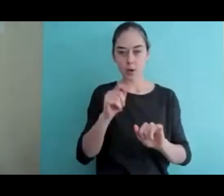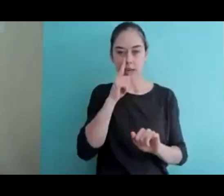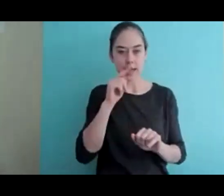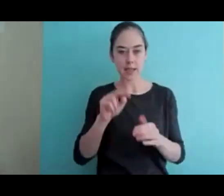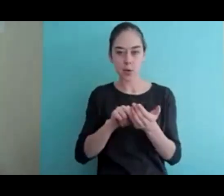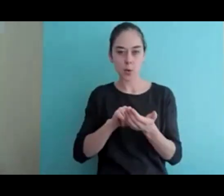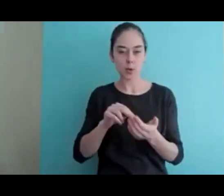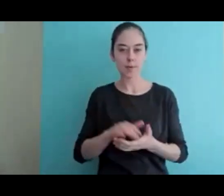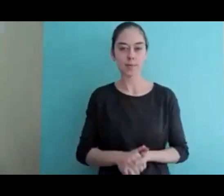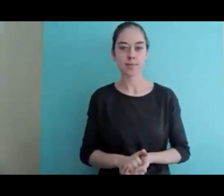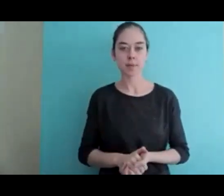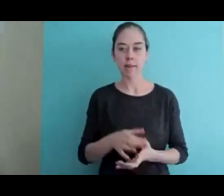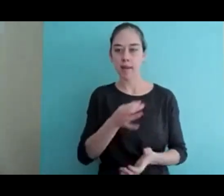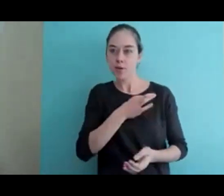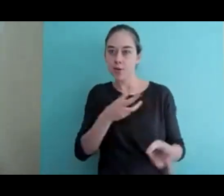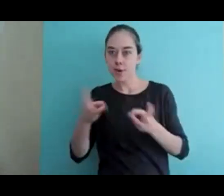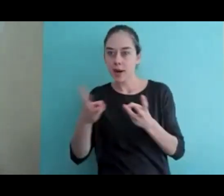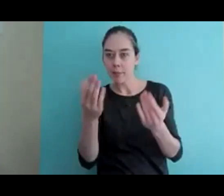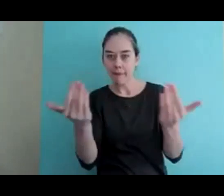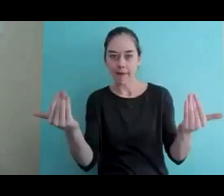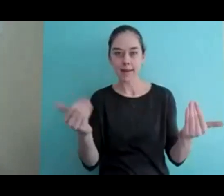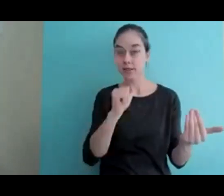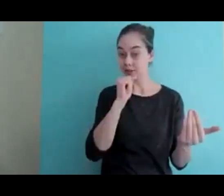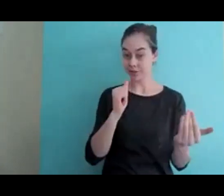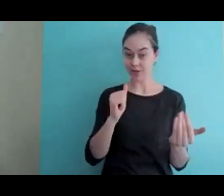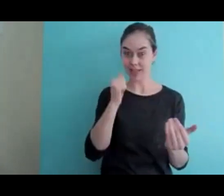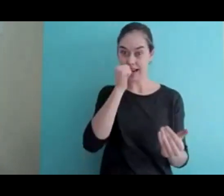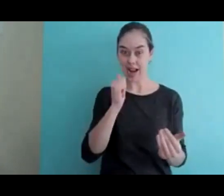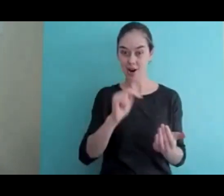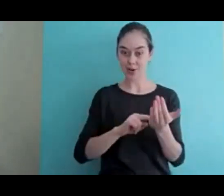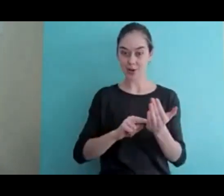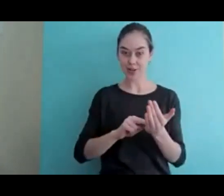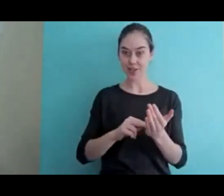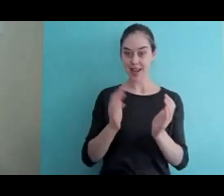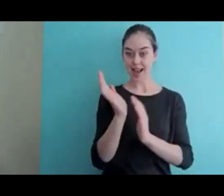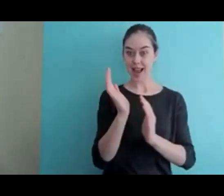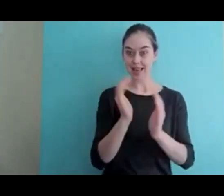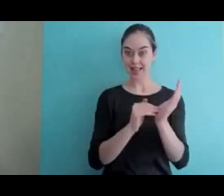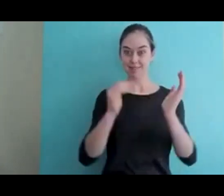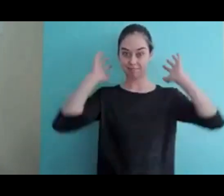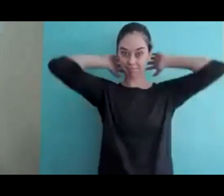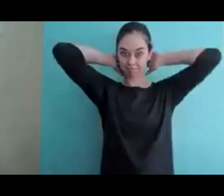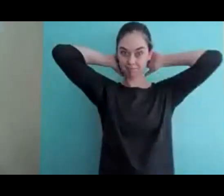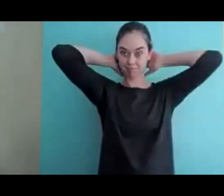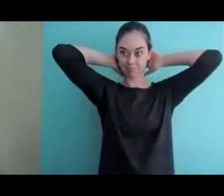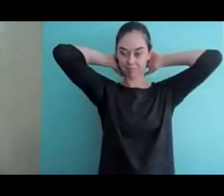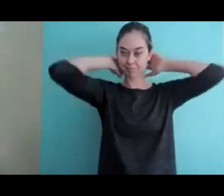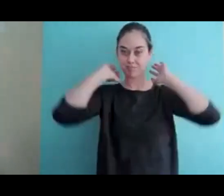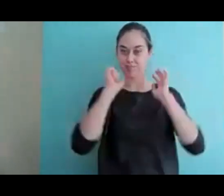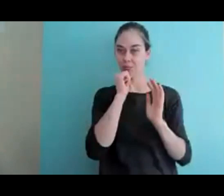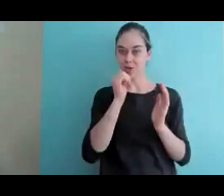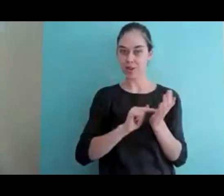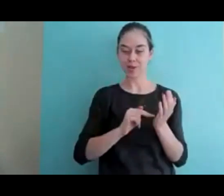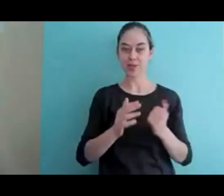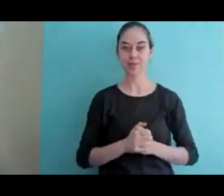Good work, good work. Come on. Not allowed to use your hands. Keep your hands up. Come on. That's it.